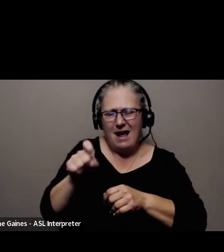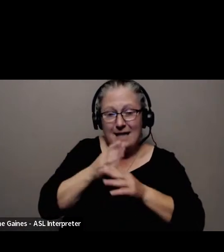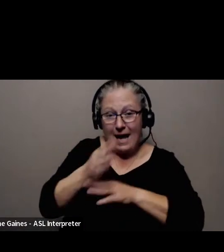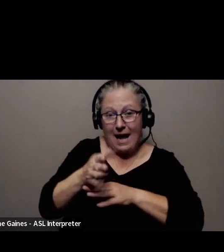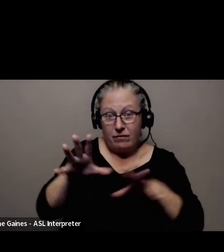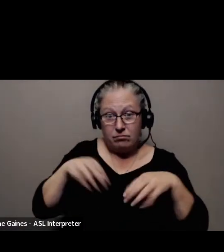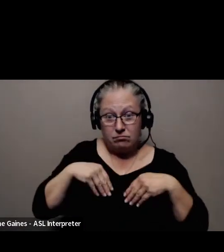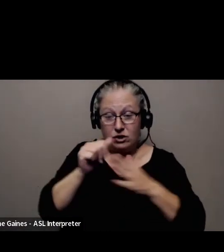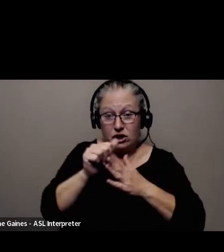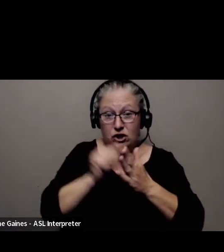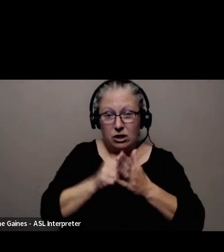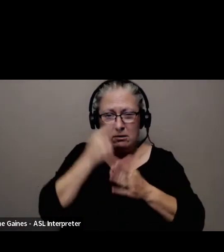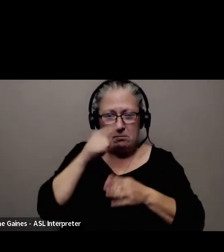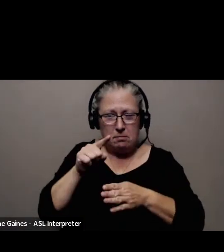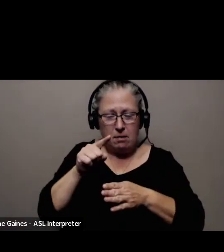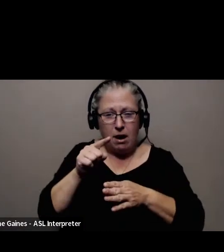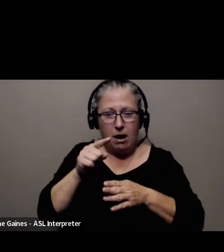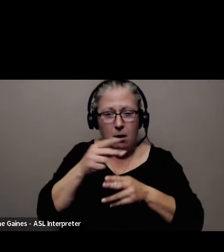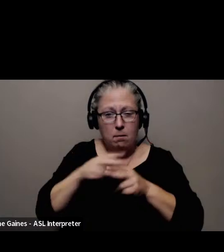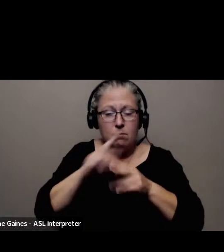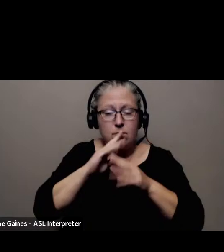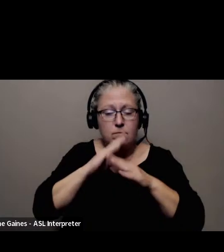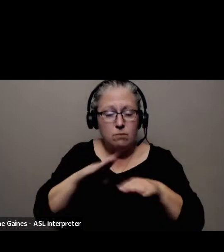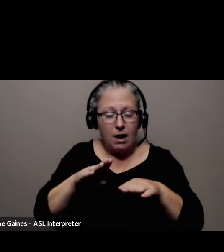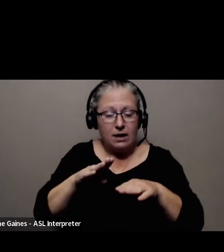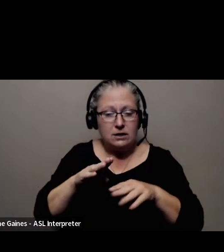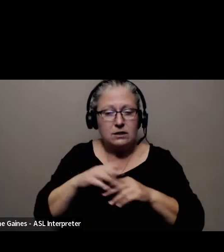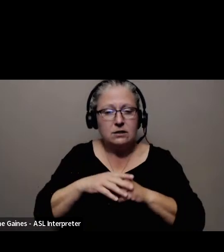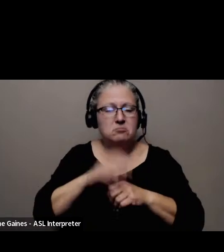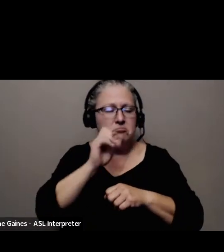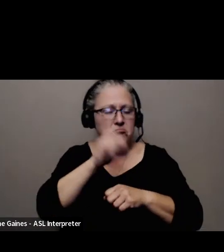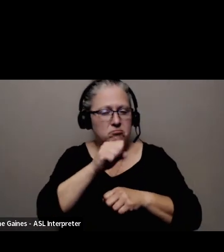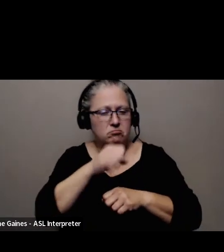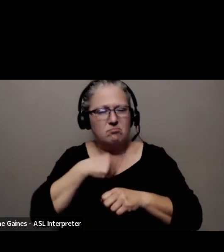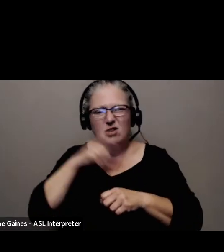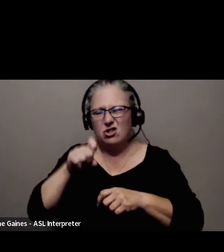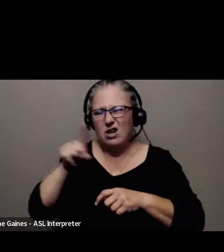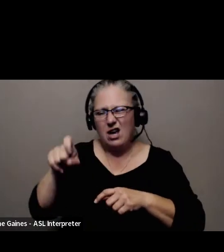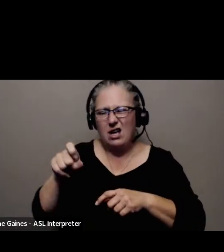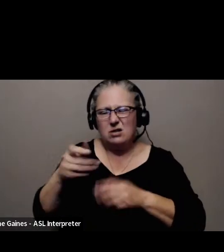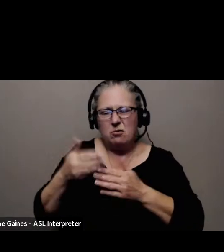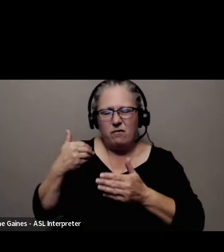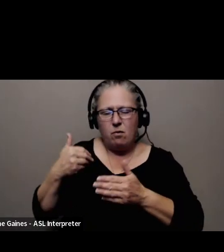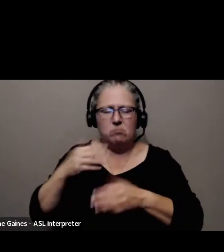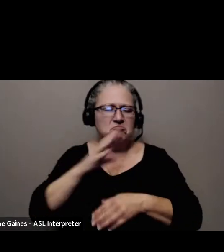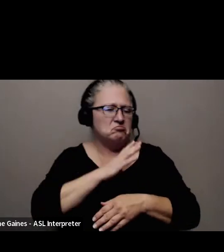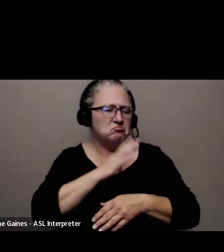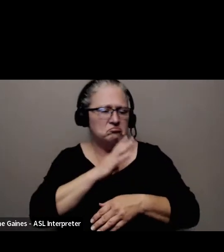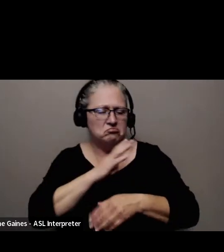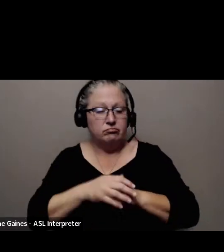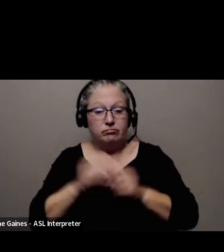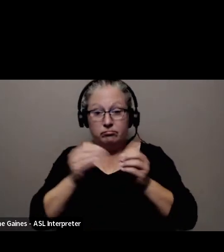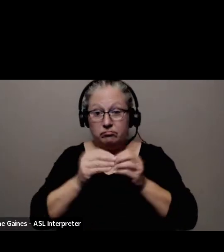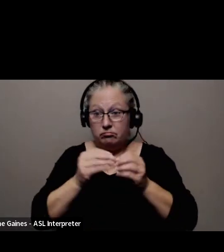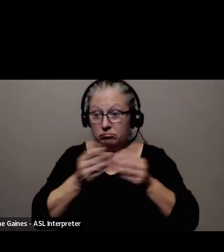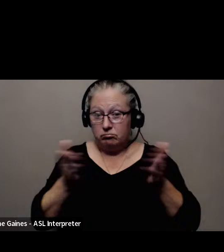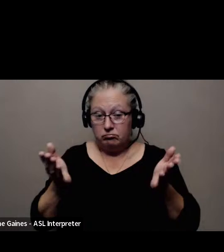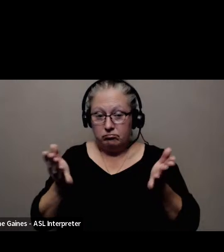adopt the agenda, if I can have a quick moment of silence. Yes. Is that all right? Thank you. Sorry, I should have asked sooner. Fine. Anybody else?